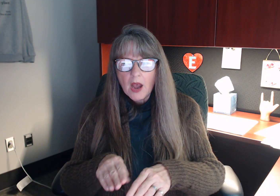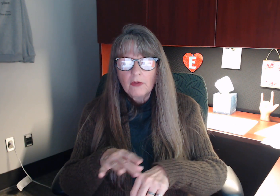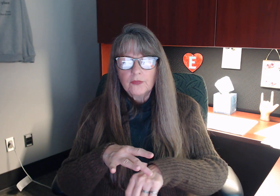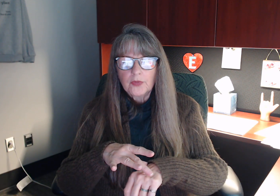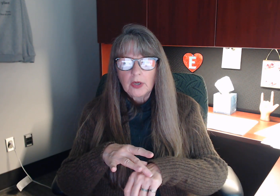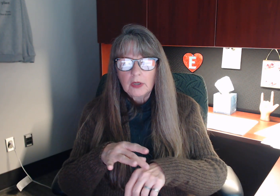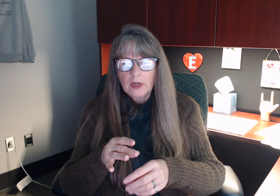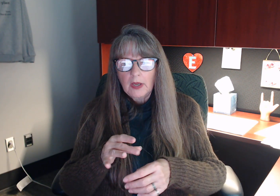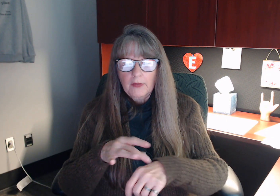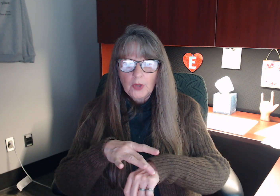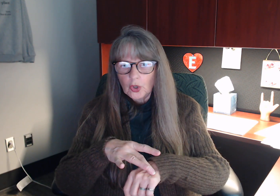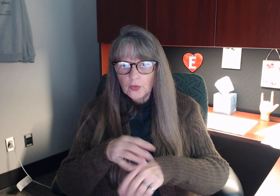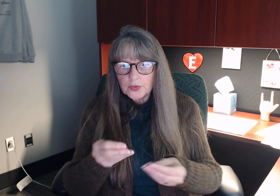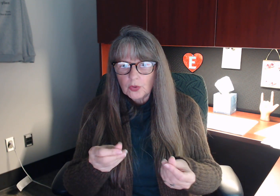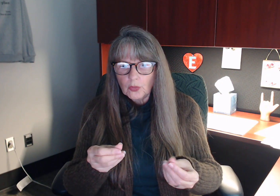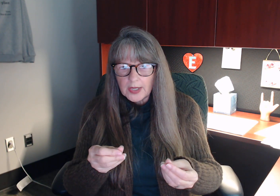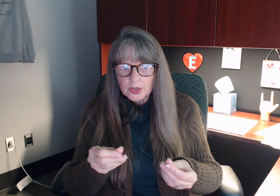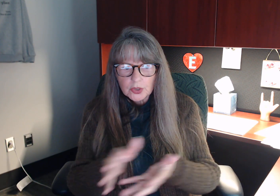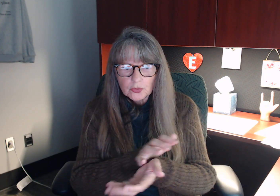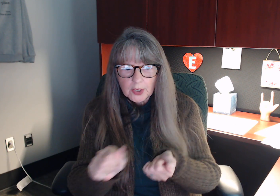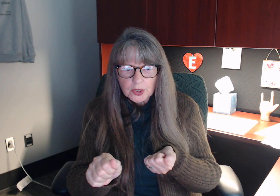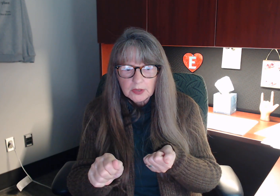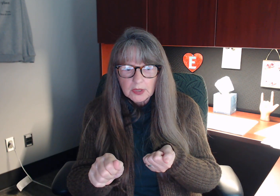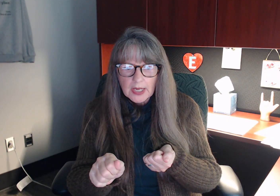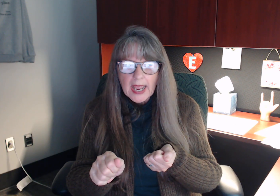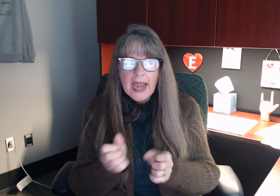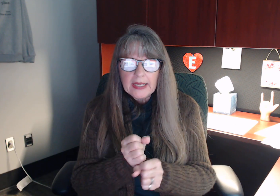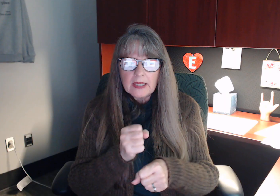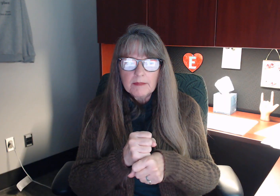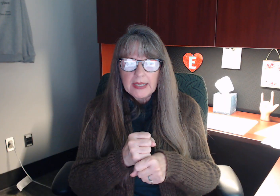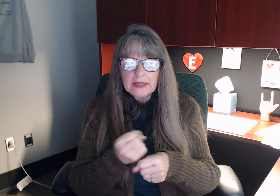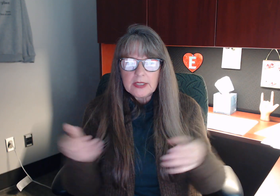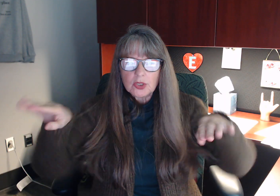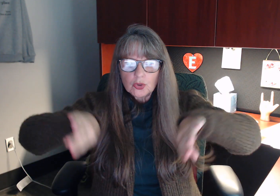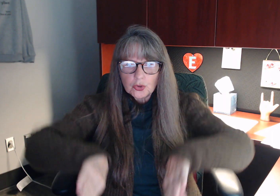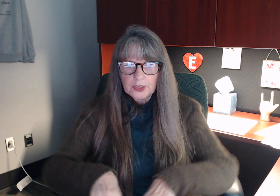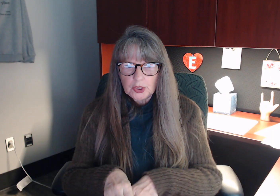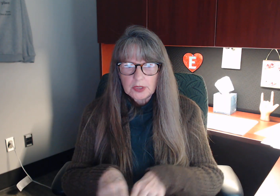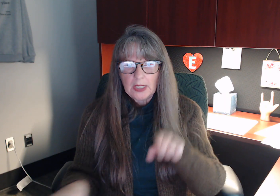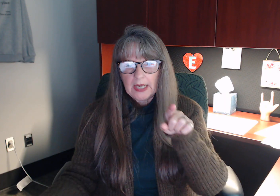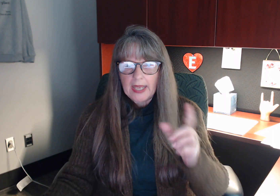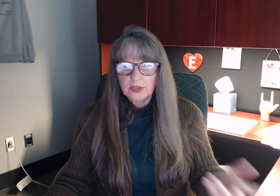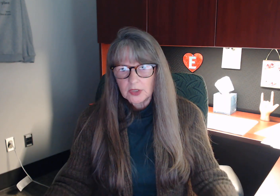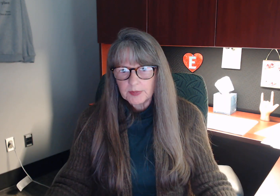of the Earth's crust destruction, and it can make these trenches, and it has this